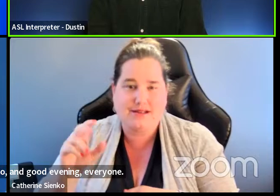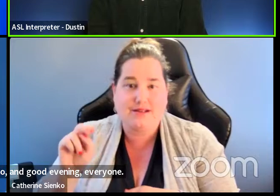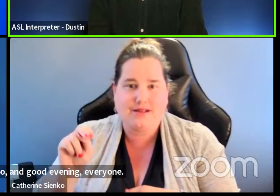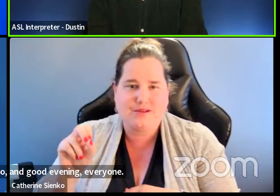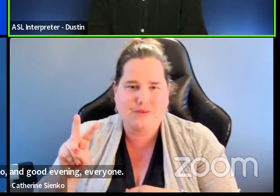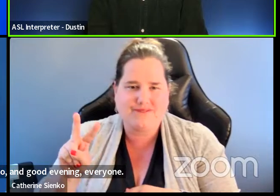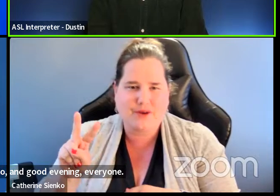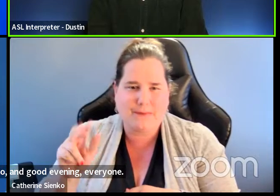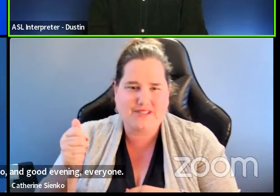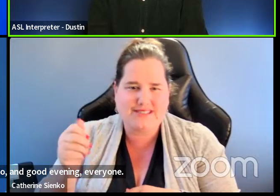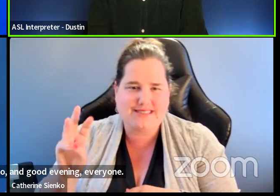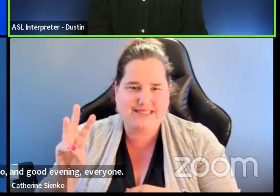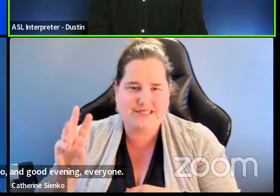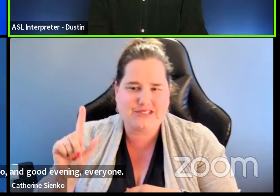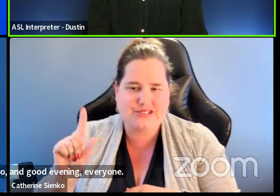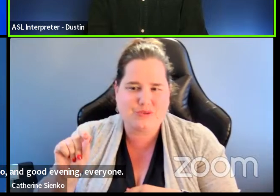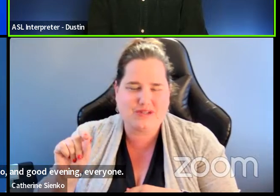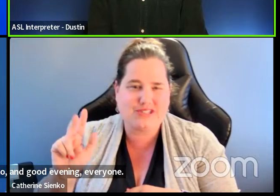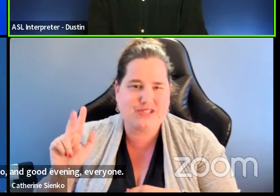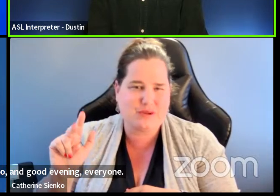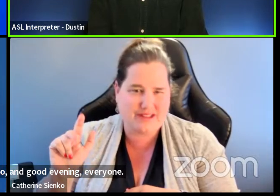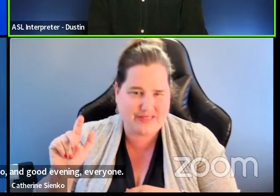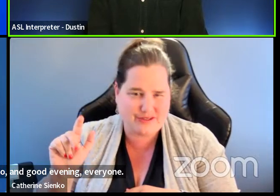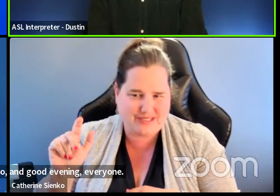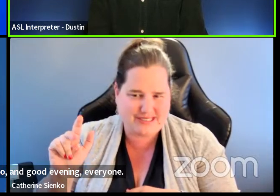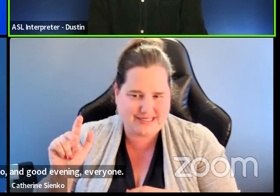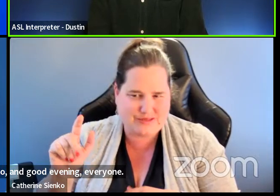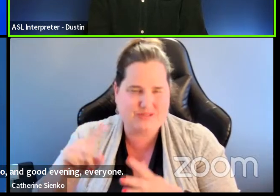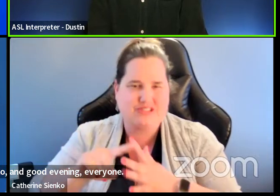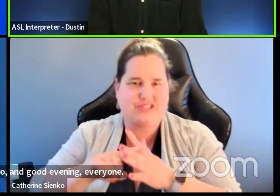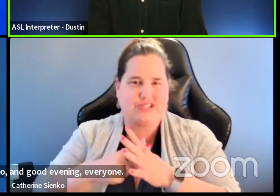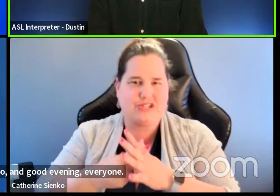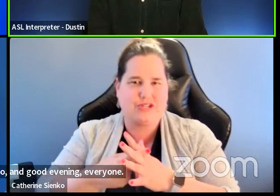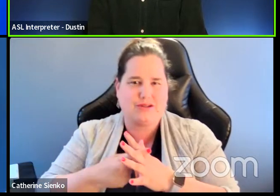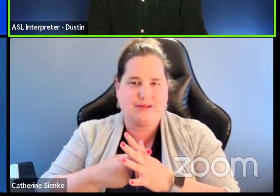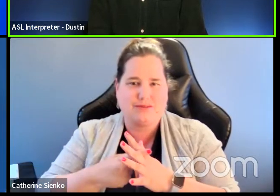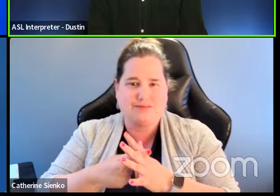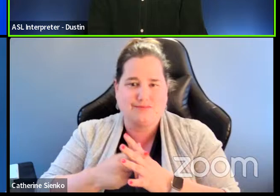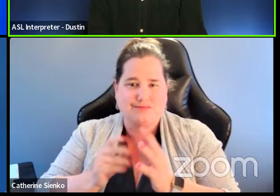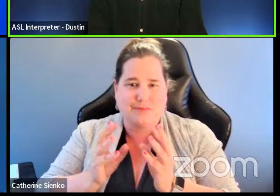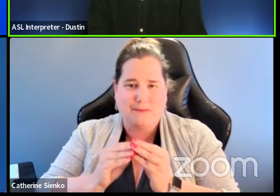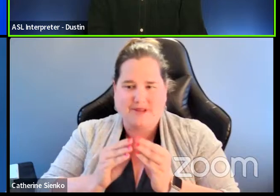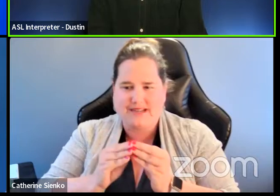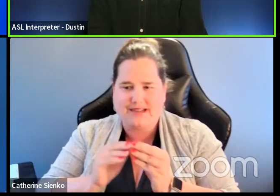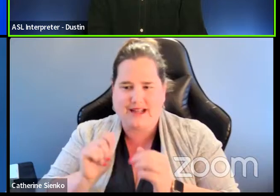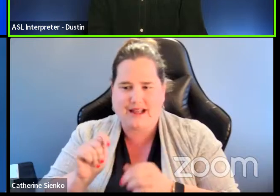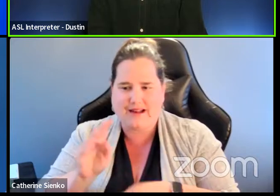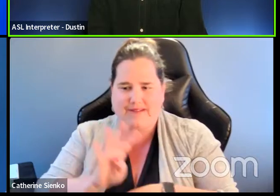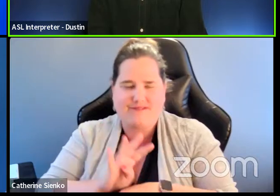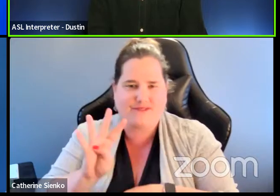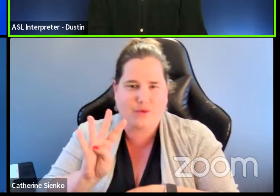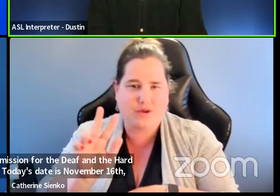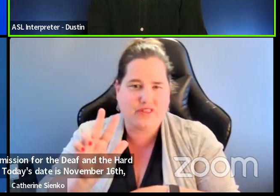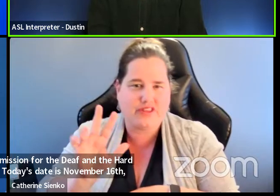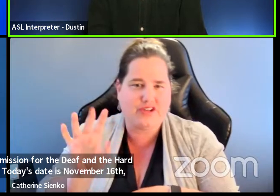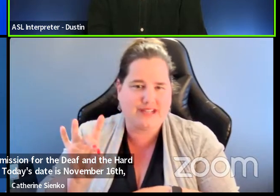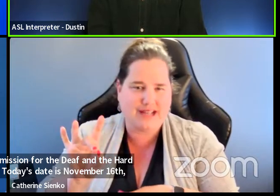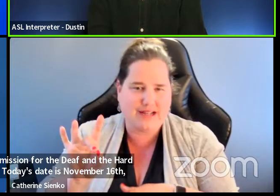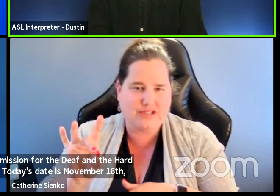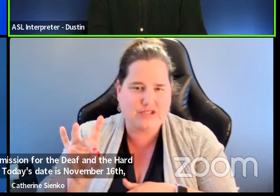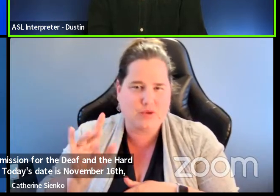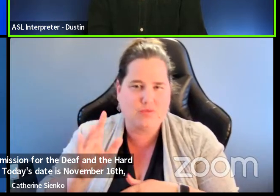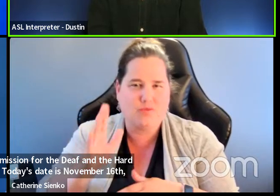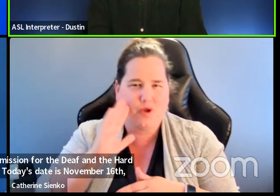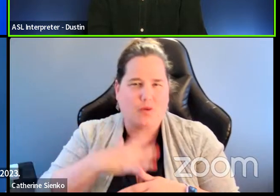meeting. Today's date is November 16th, 2023. And we will go ahead and start